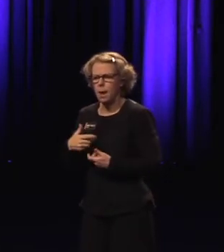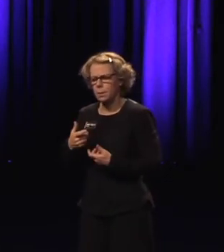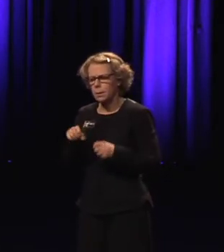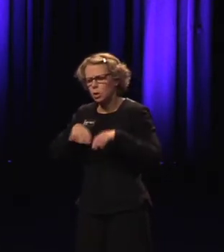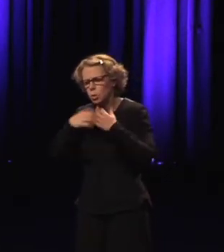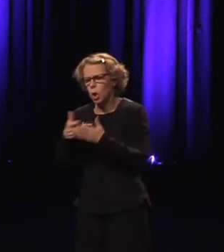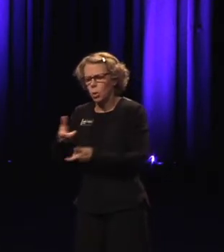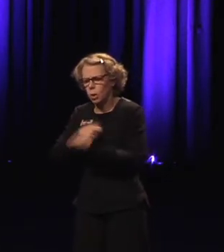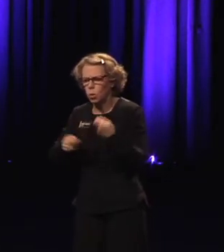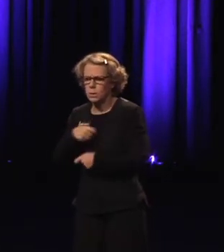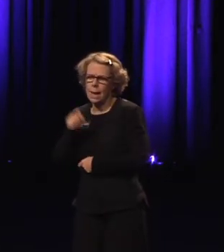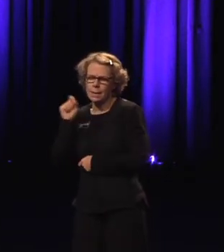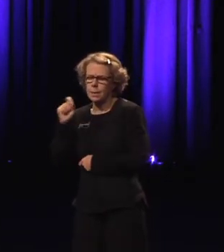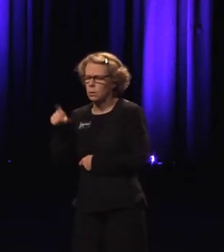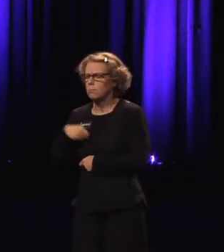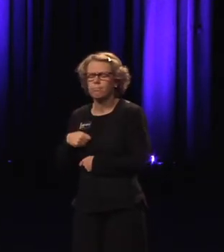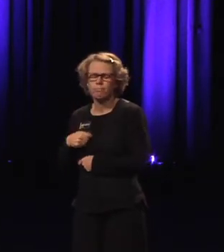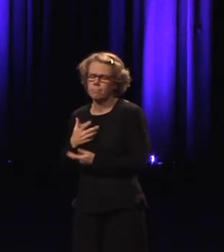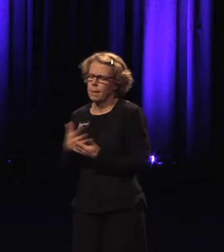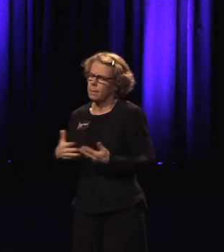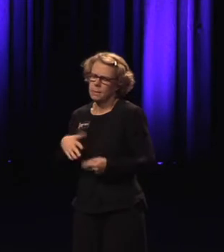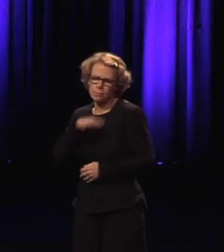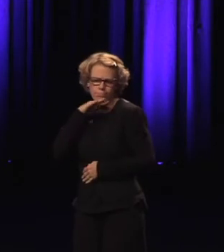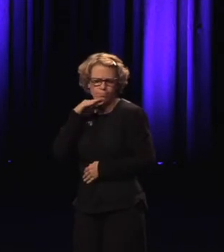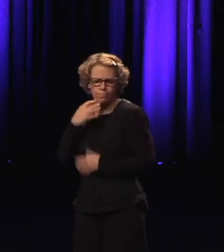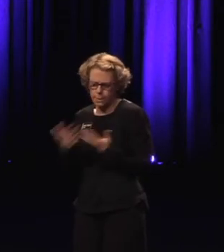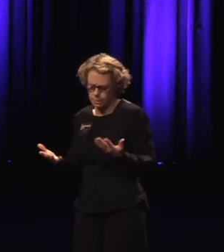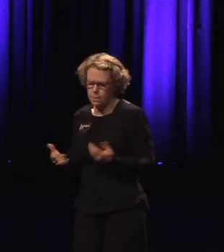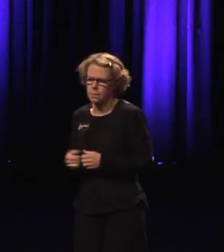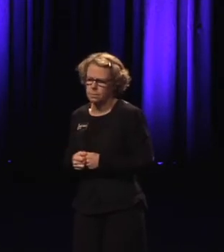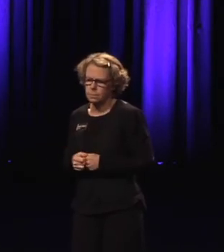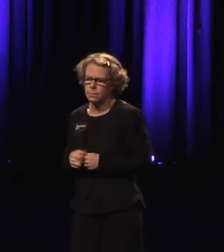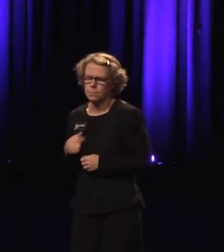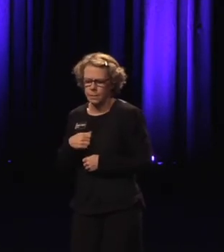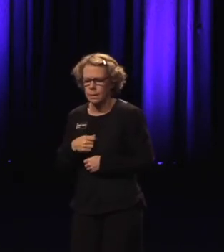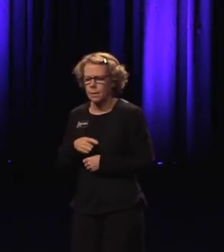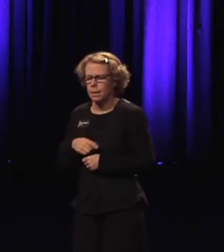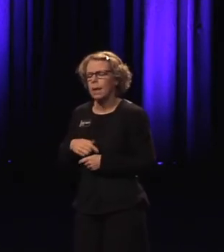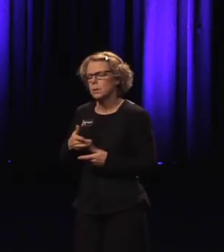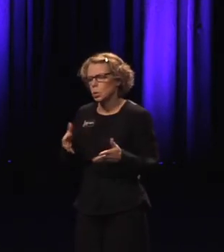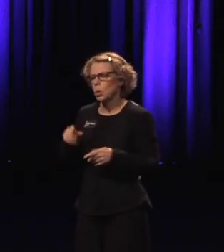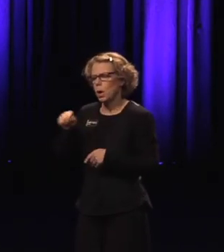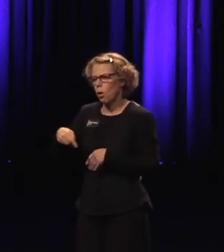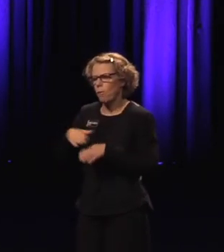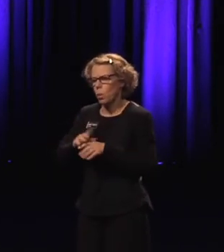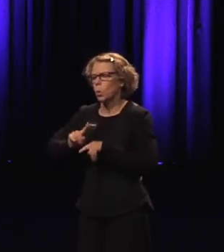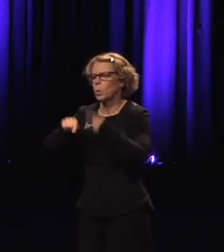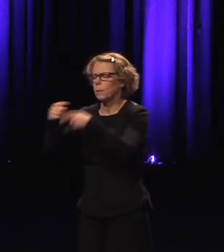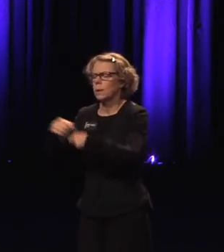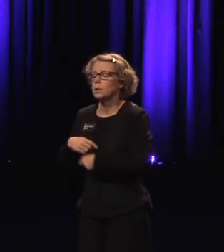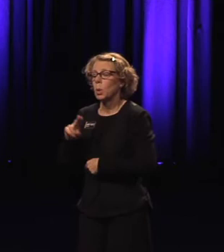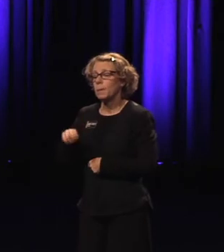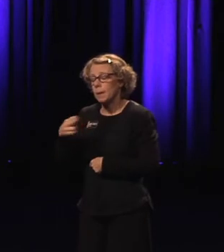did not satisfy the real demands of development. Now, the next question,